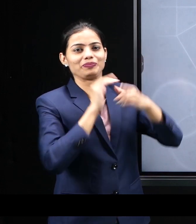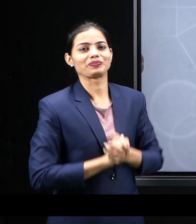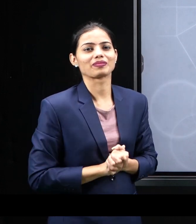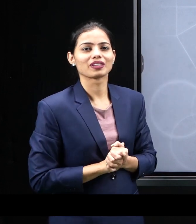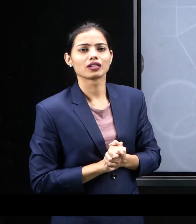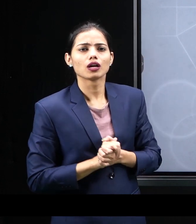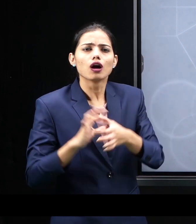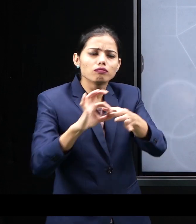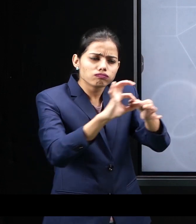union,